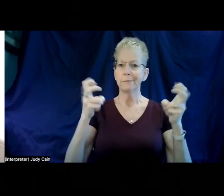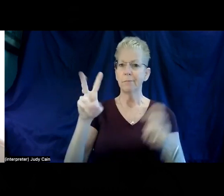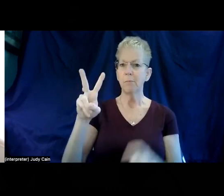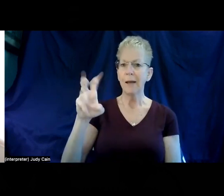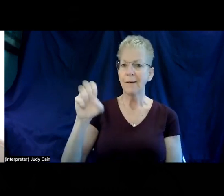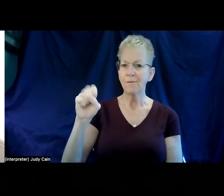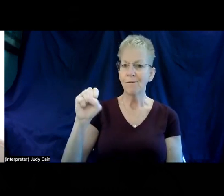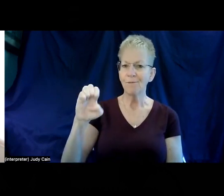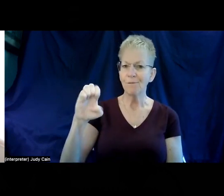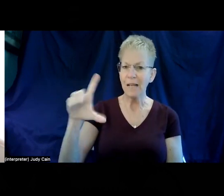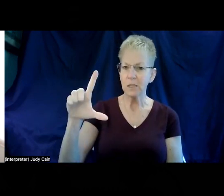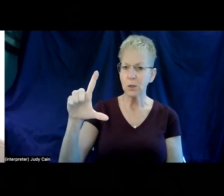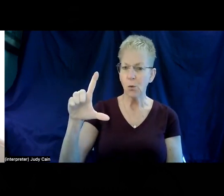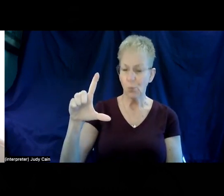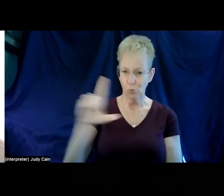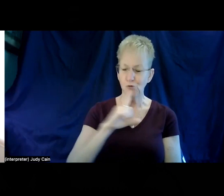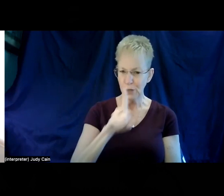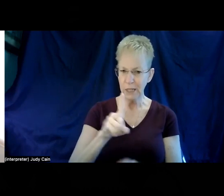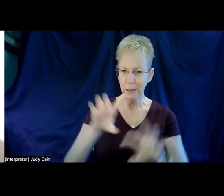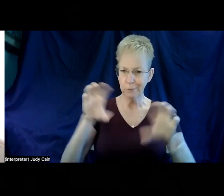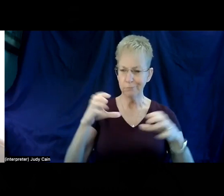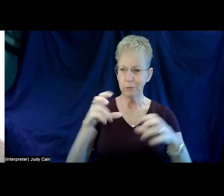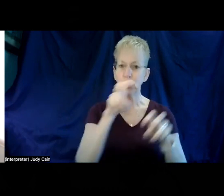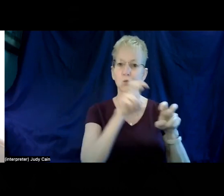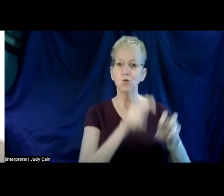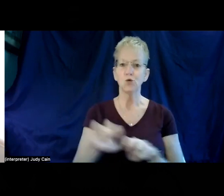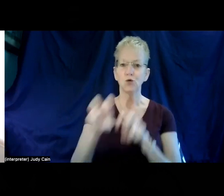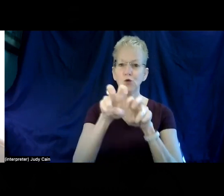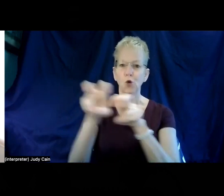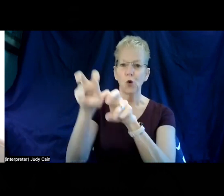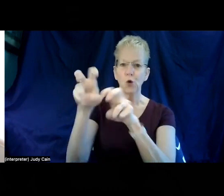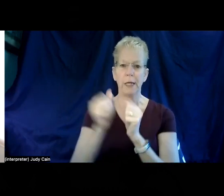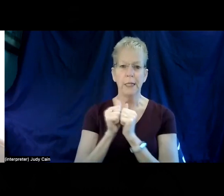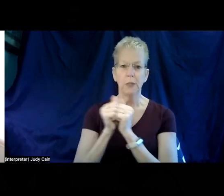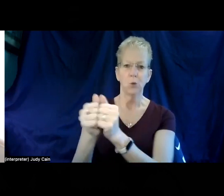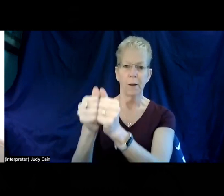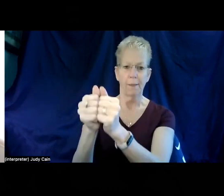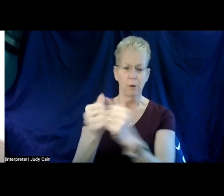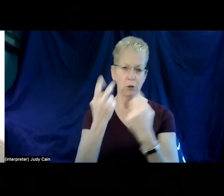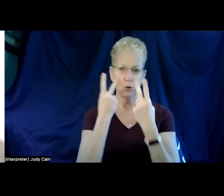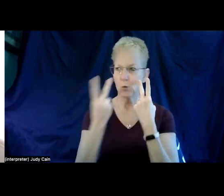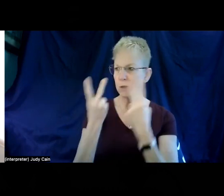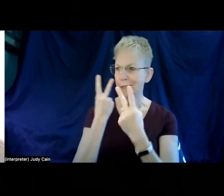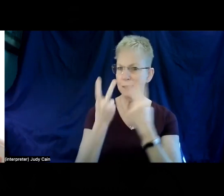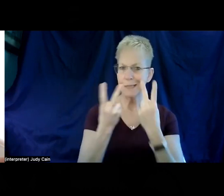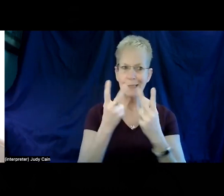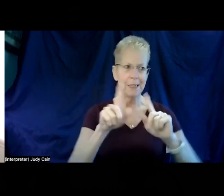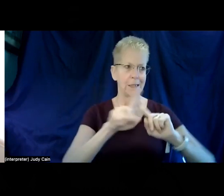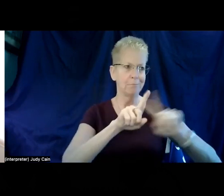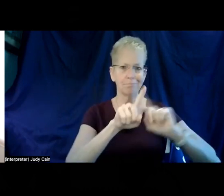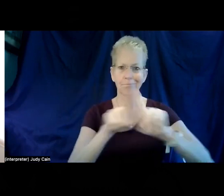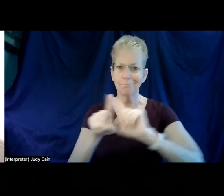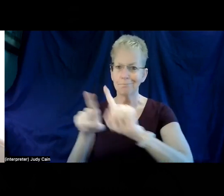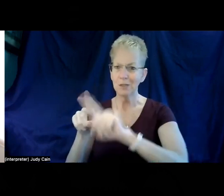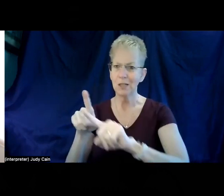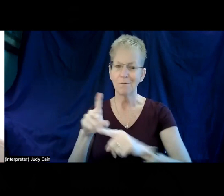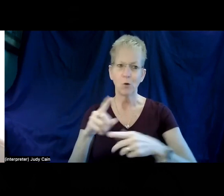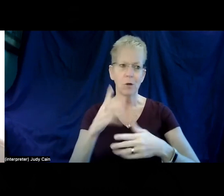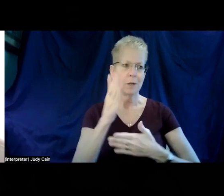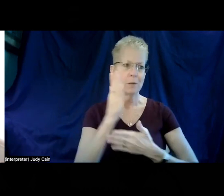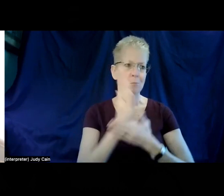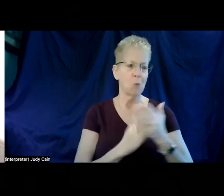to take a journey on with, to see areas of the conflict that